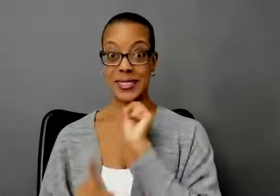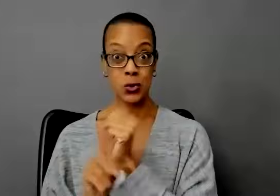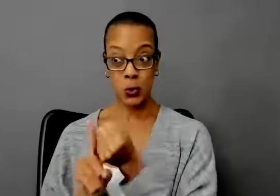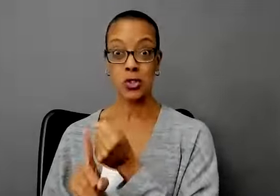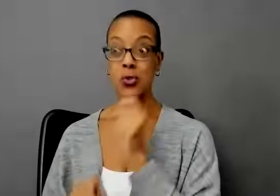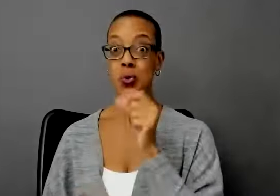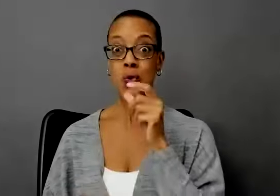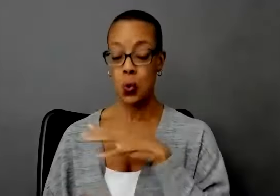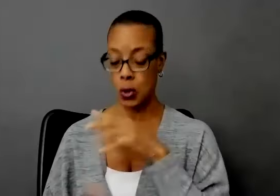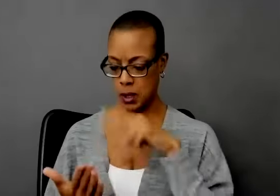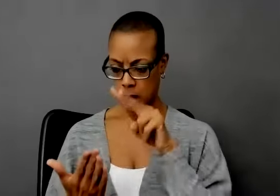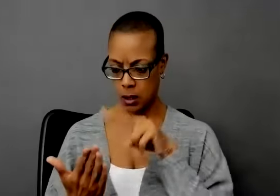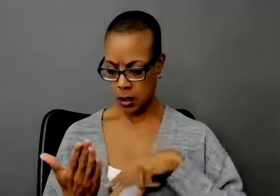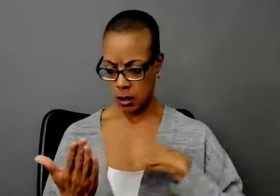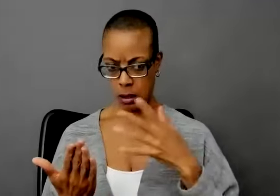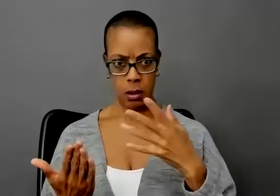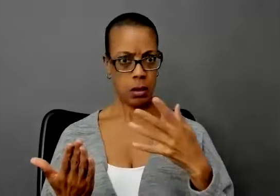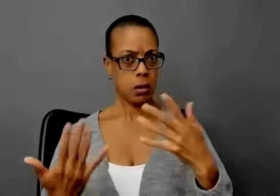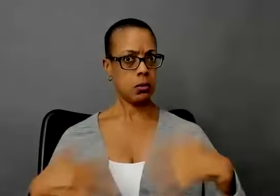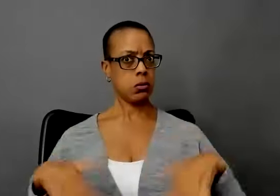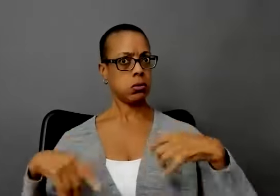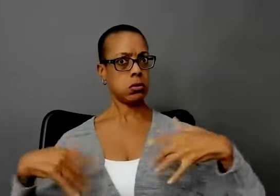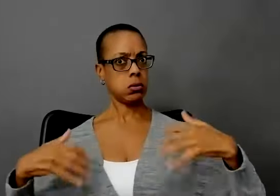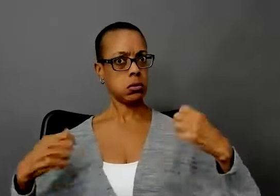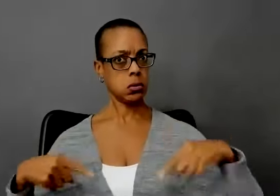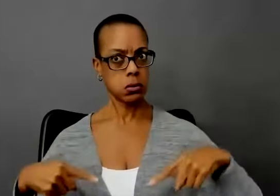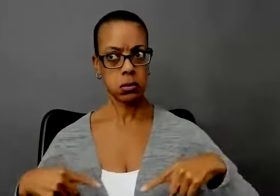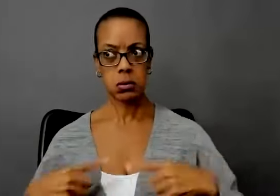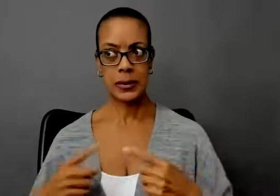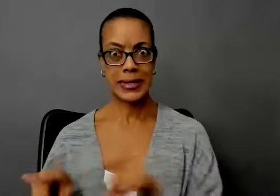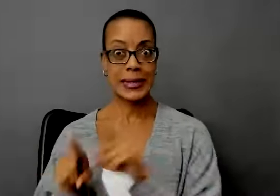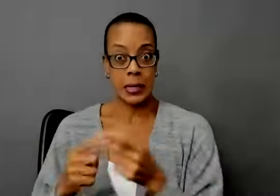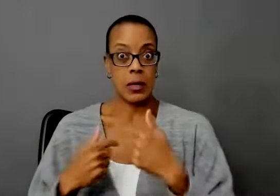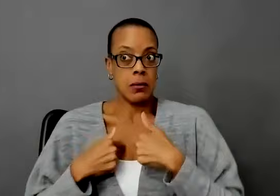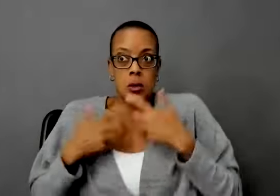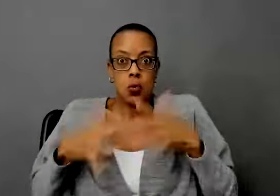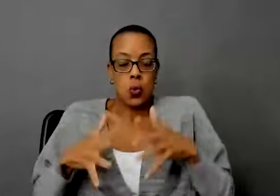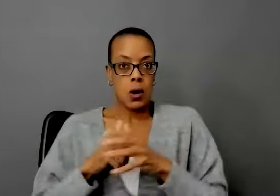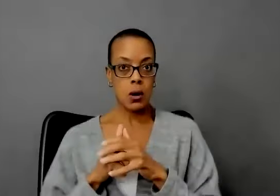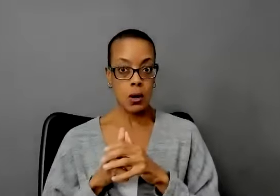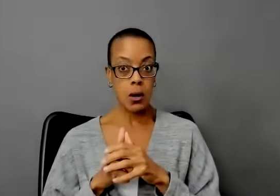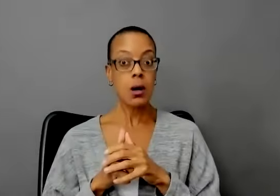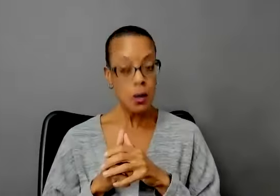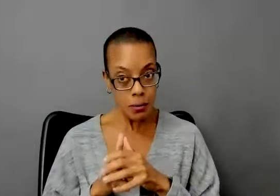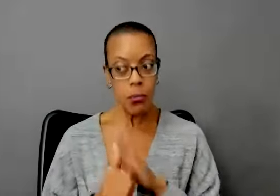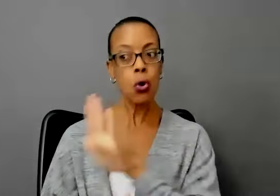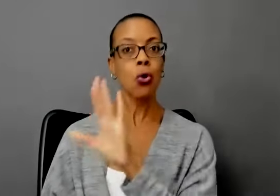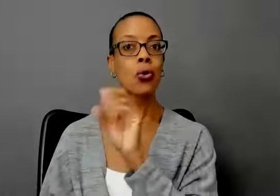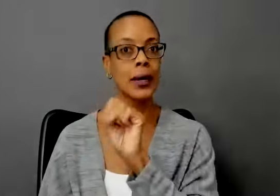was absolutely scared because I didn't want the same thing to happen to me. But learning about her case also